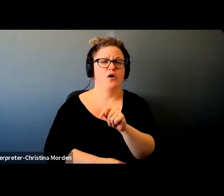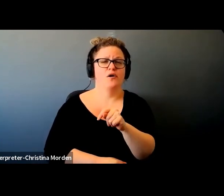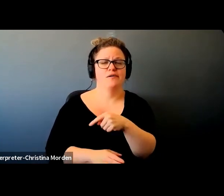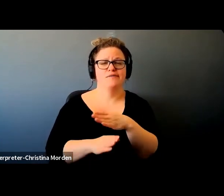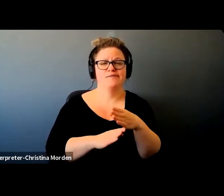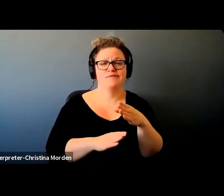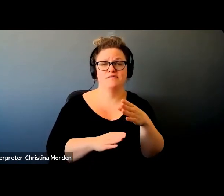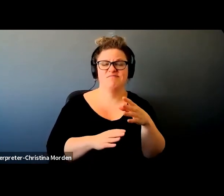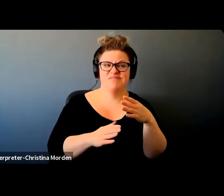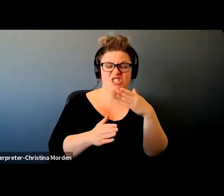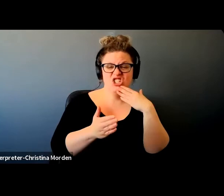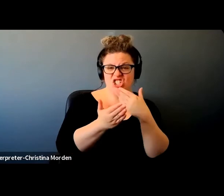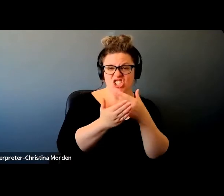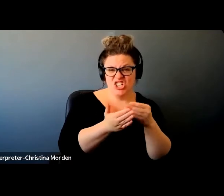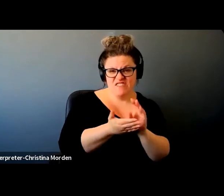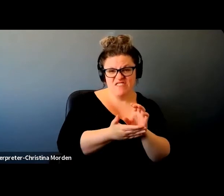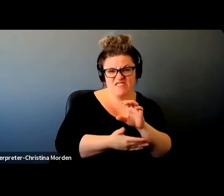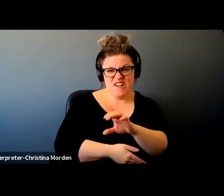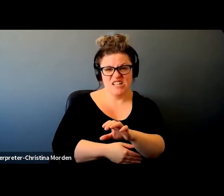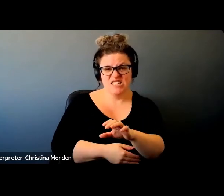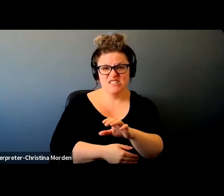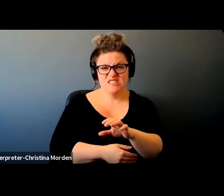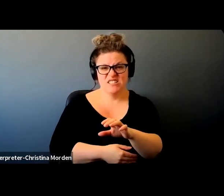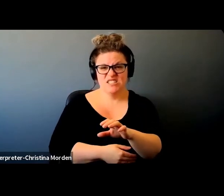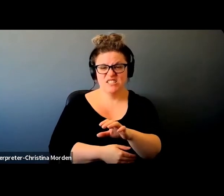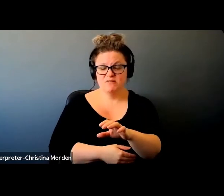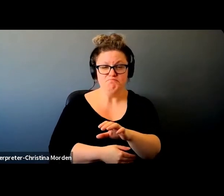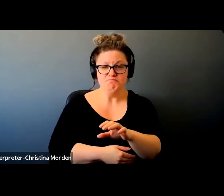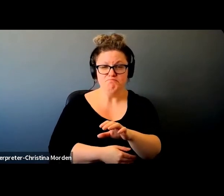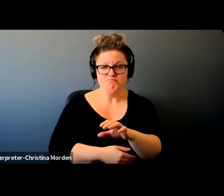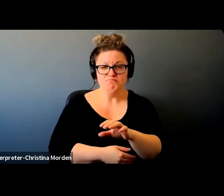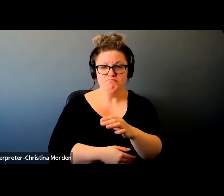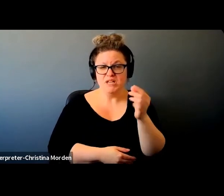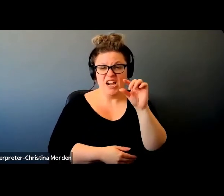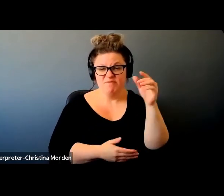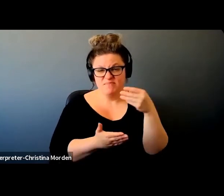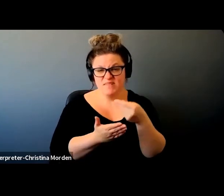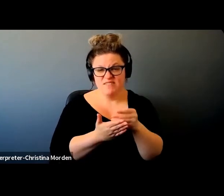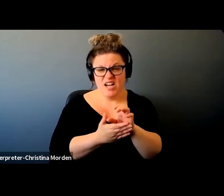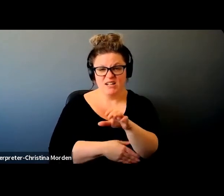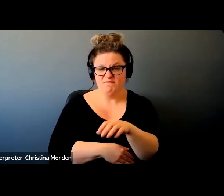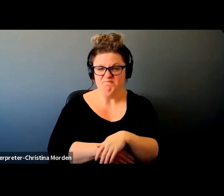in our culture. And so you got to do what you got to do.